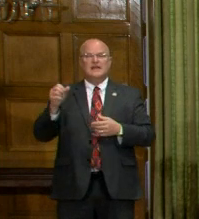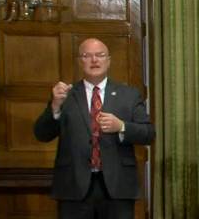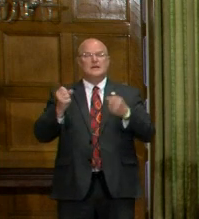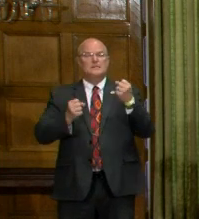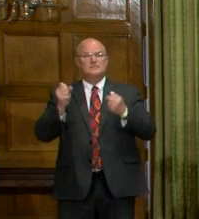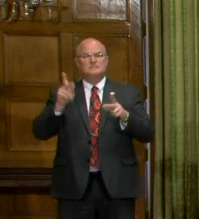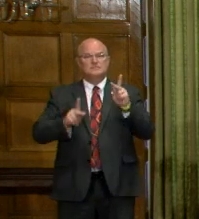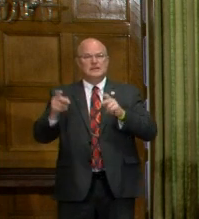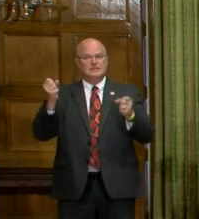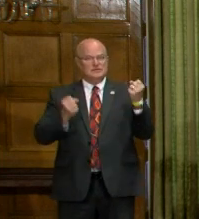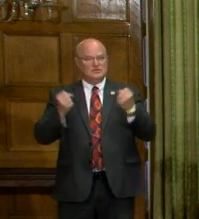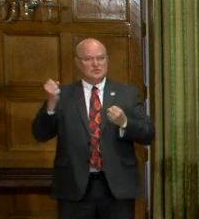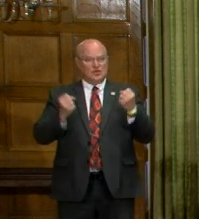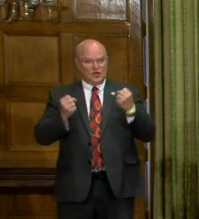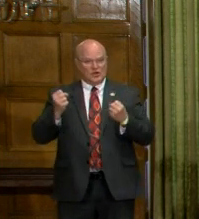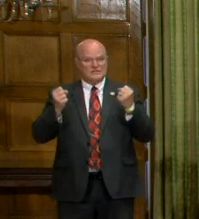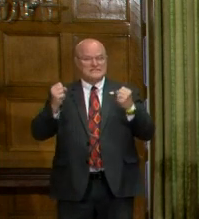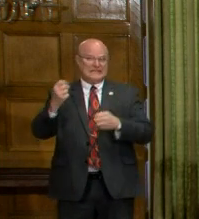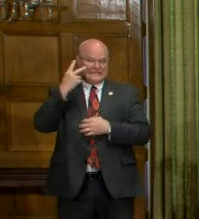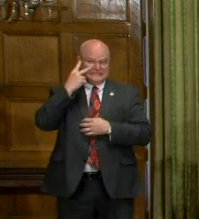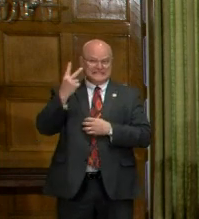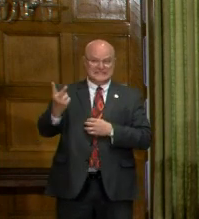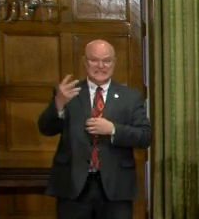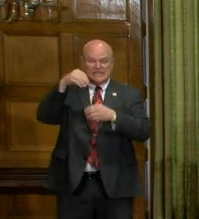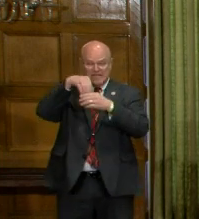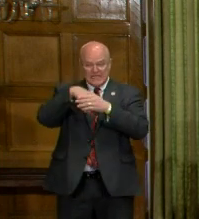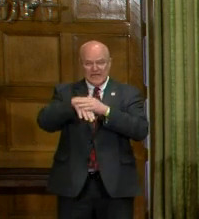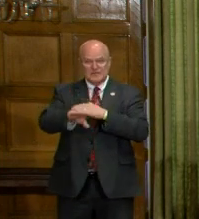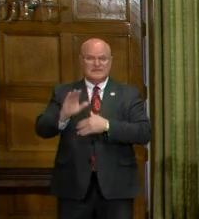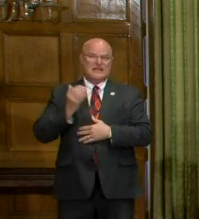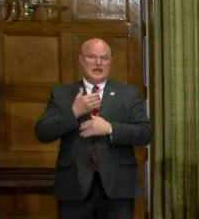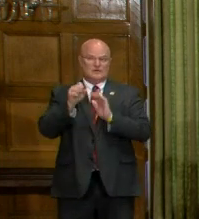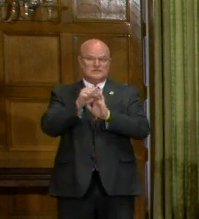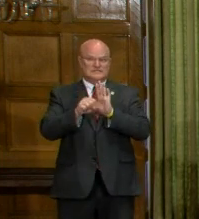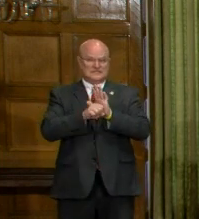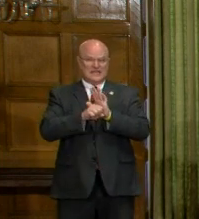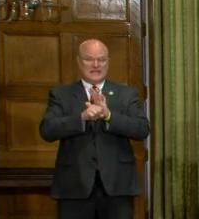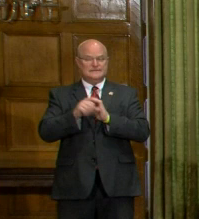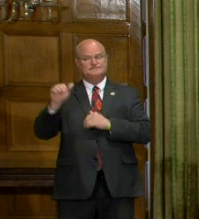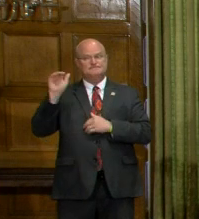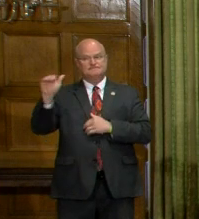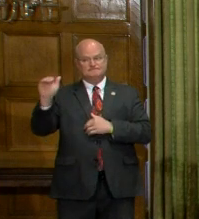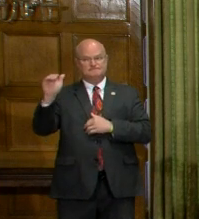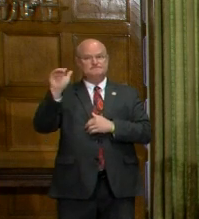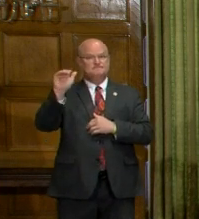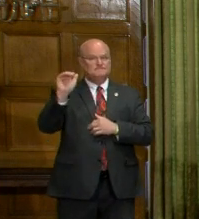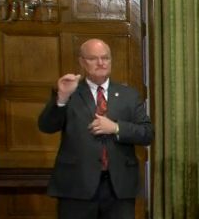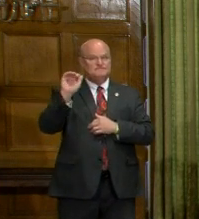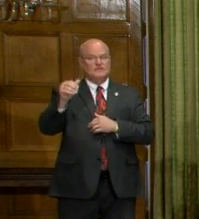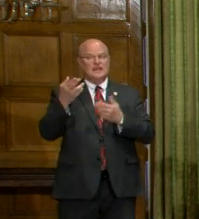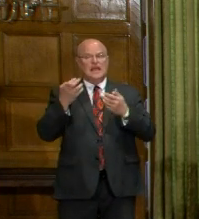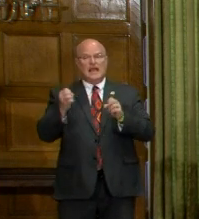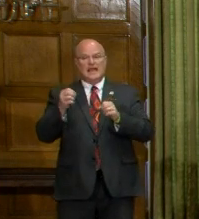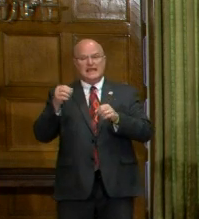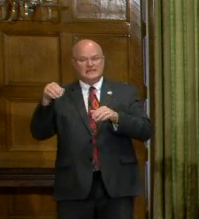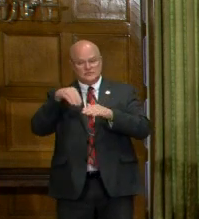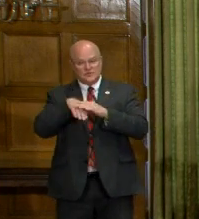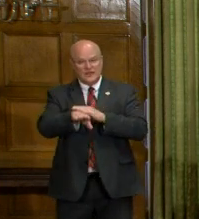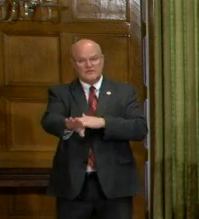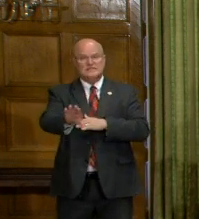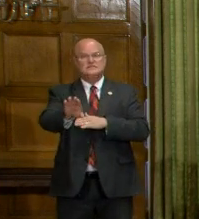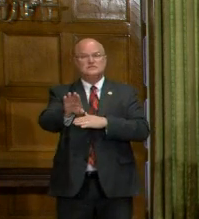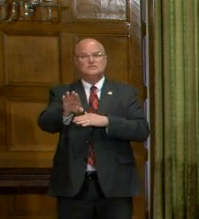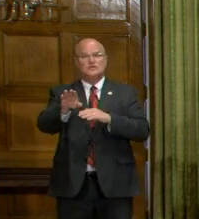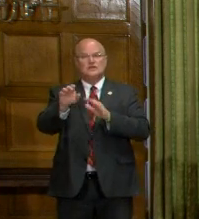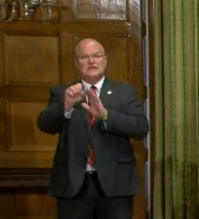traveling vehicles and passengers can see coming into our state, and reminding them as they travel into the